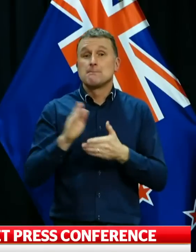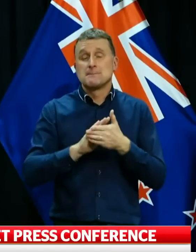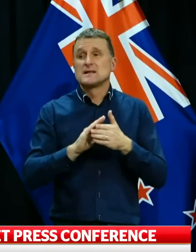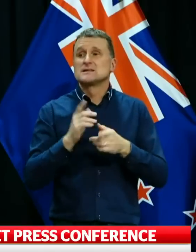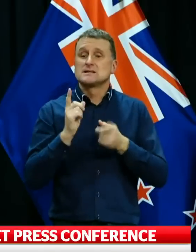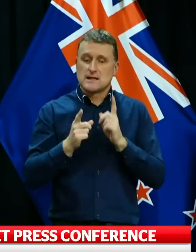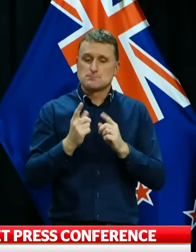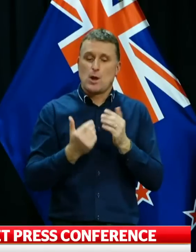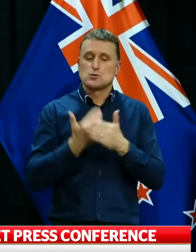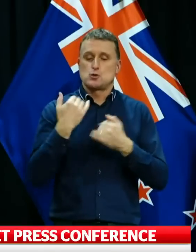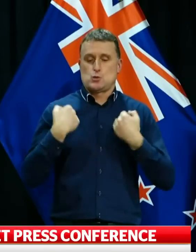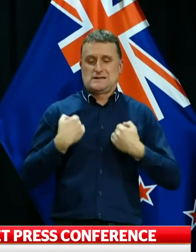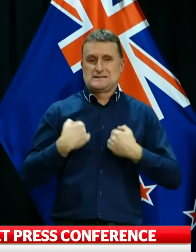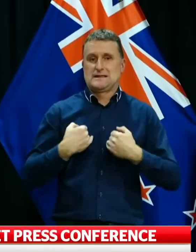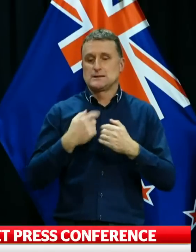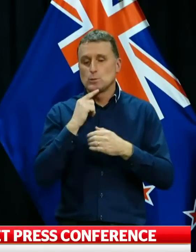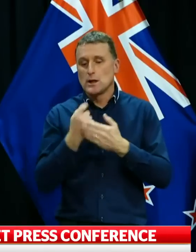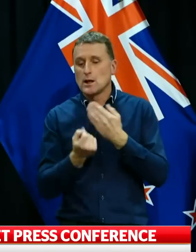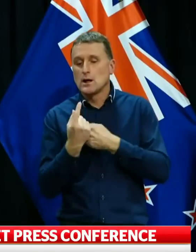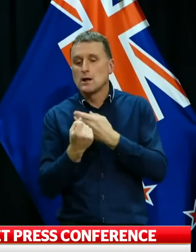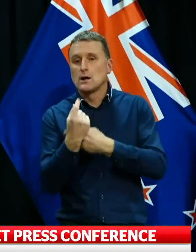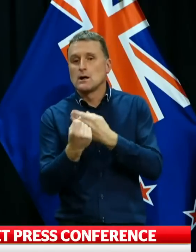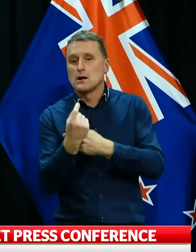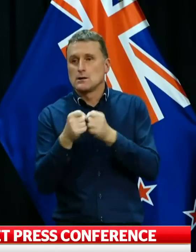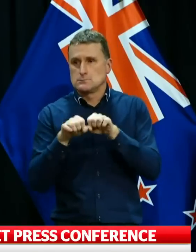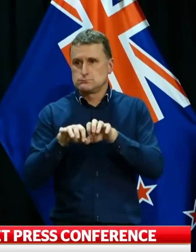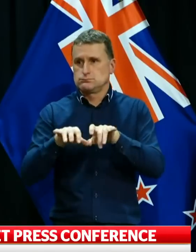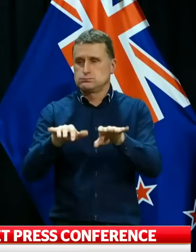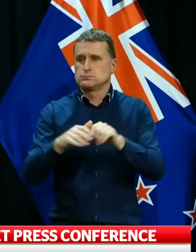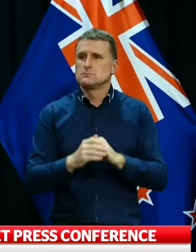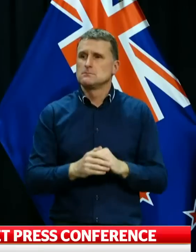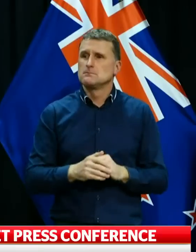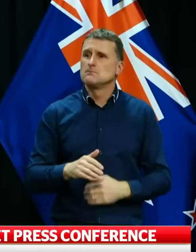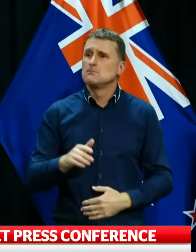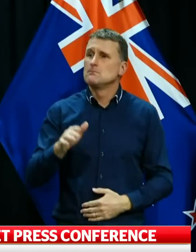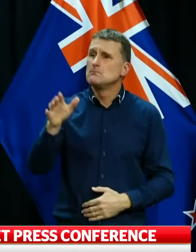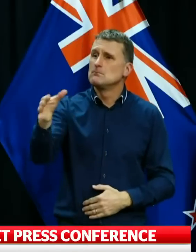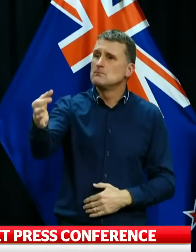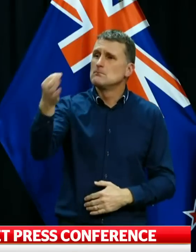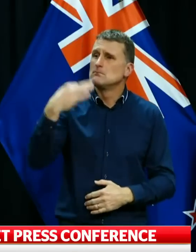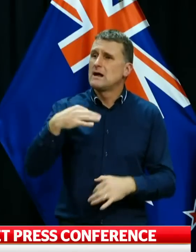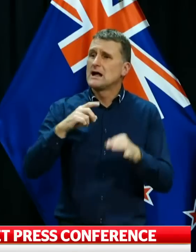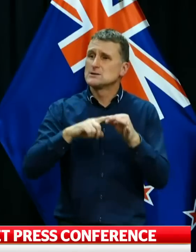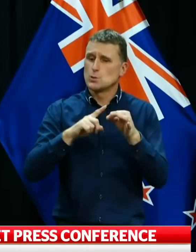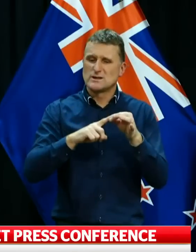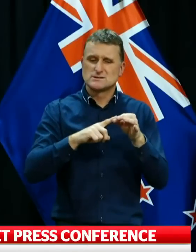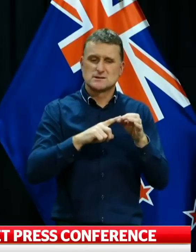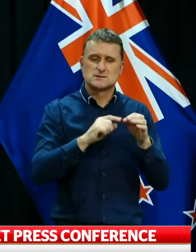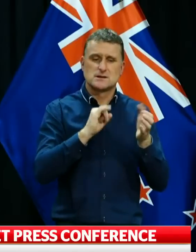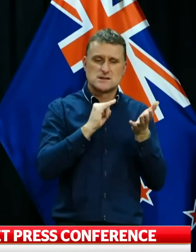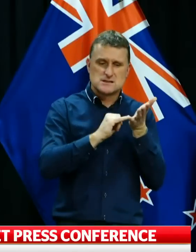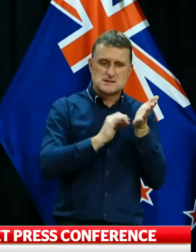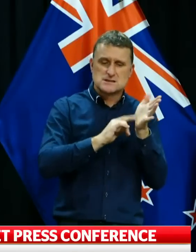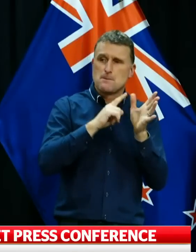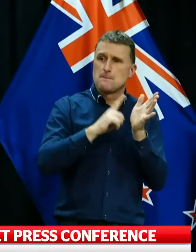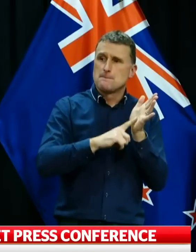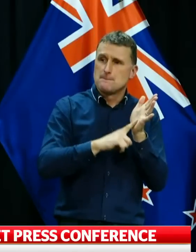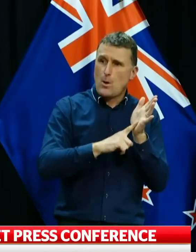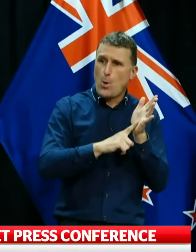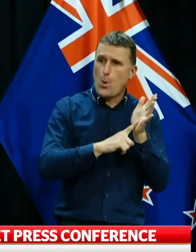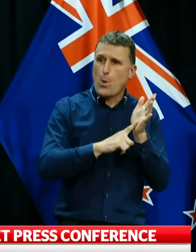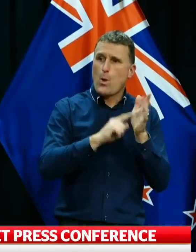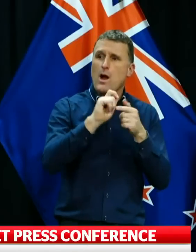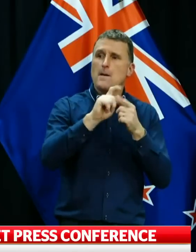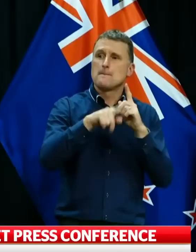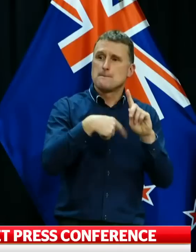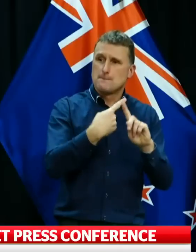Yeah. My understanding is that smallpox vaccination can help prevent monkeypox. Obviously, there aren't many people in New Zealand who are vaccinated